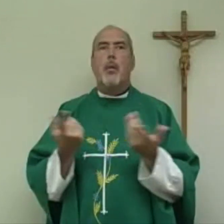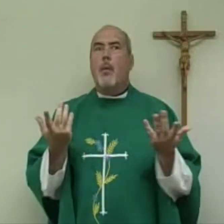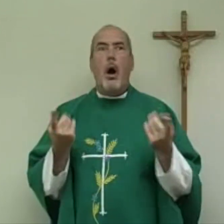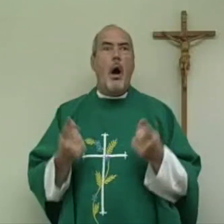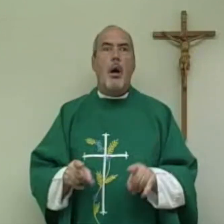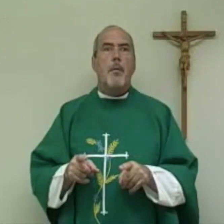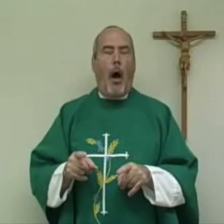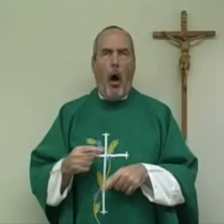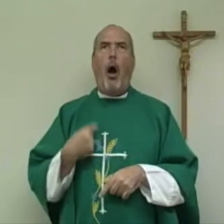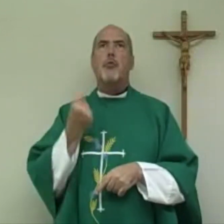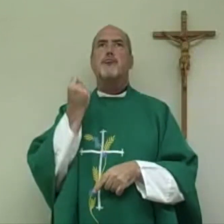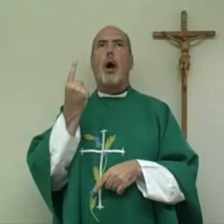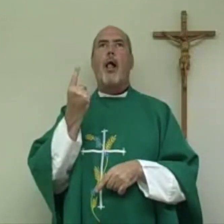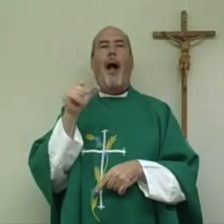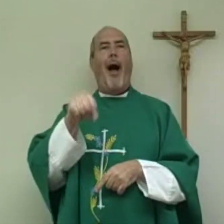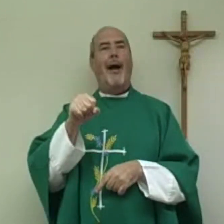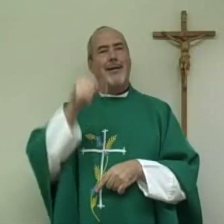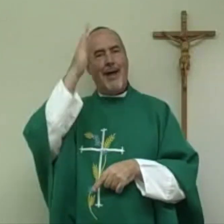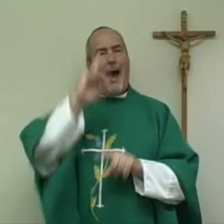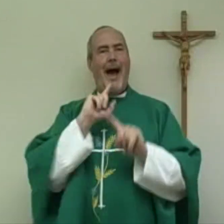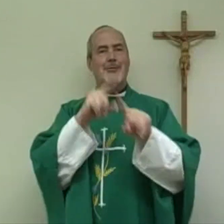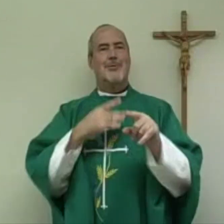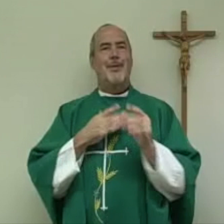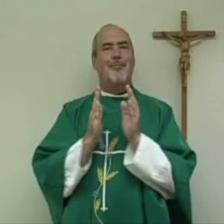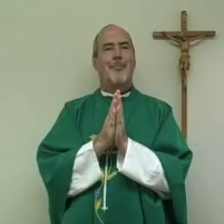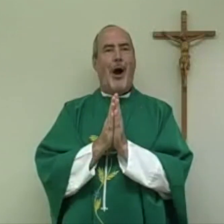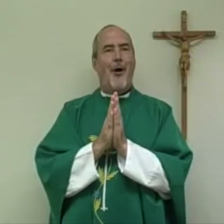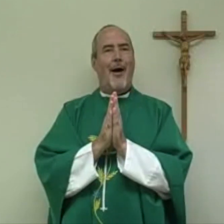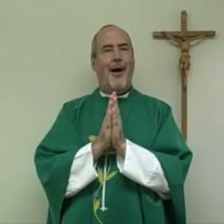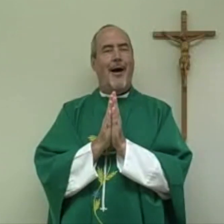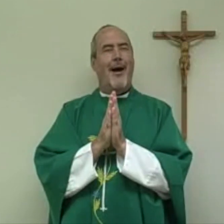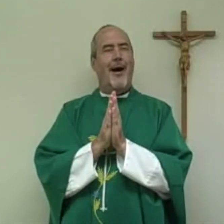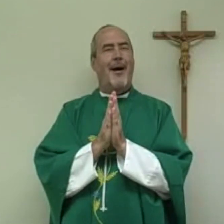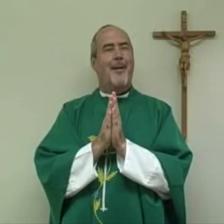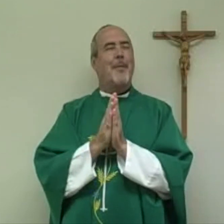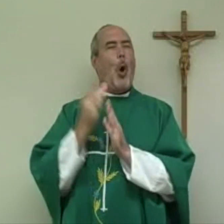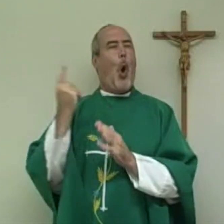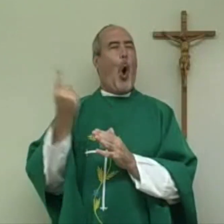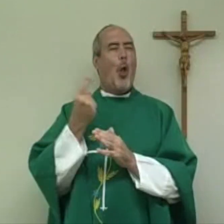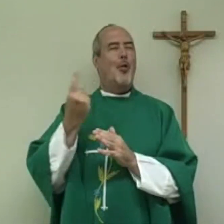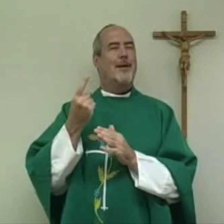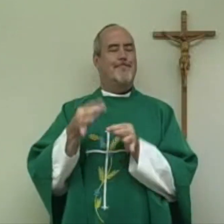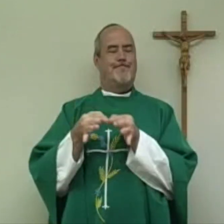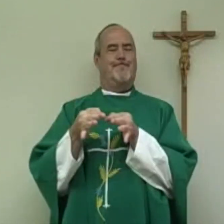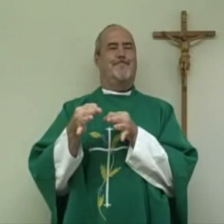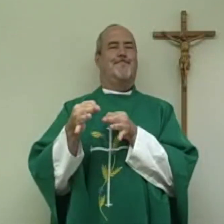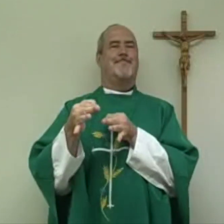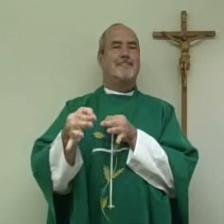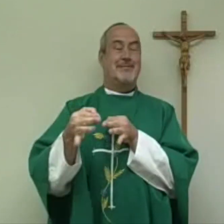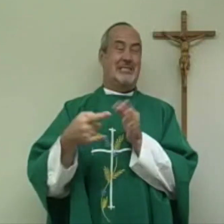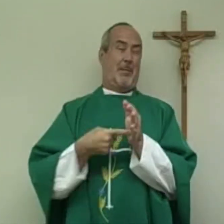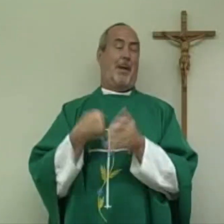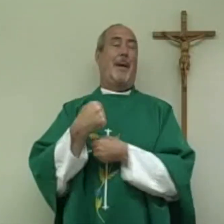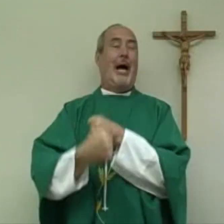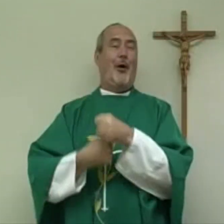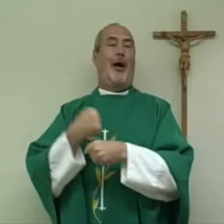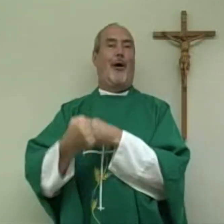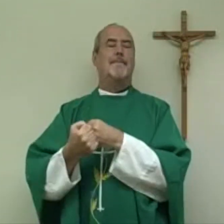And then after a while, I notice that, oh, God did answer my prayer. And I realize that it always